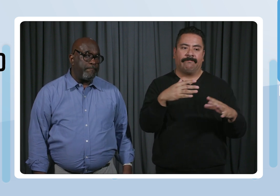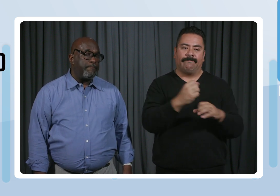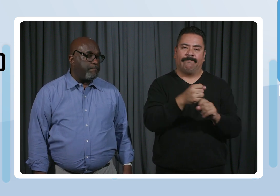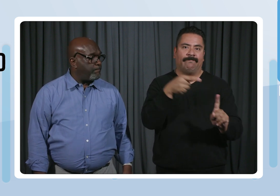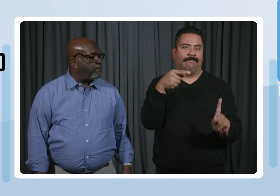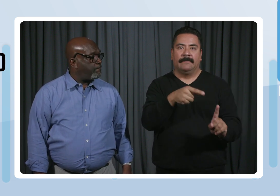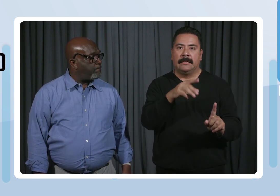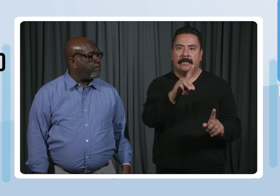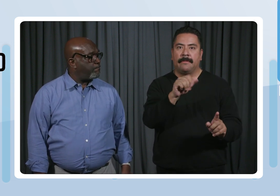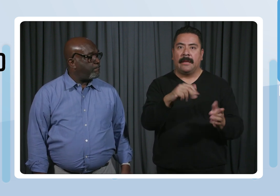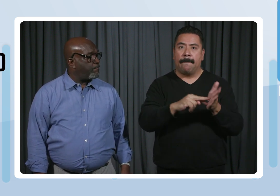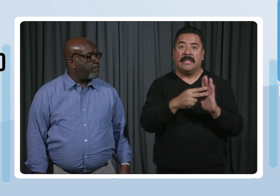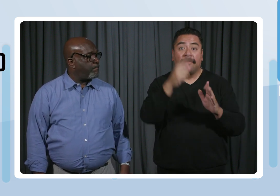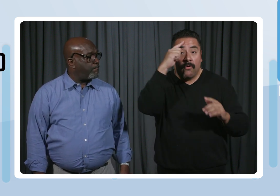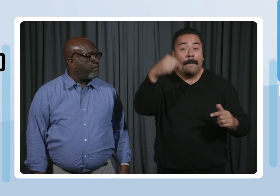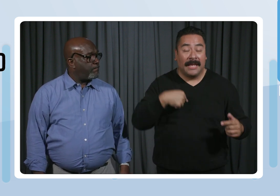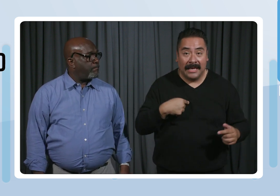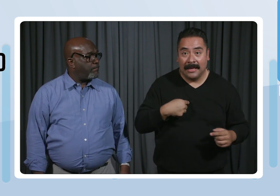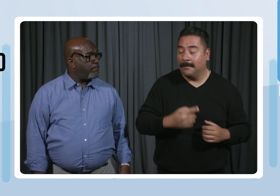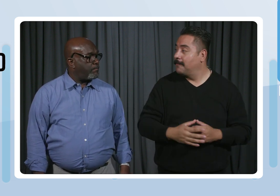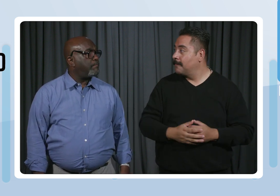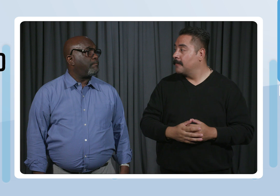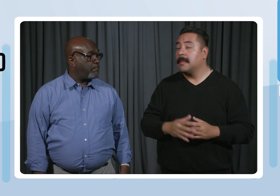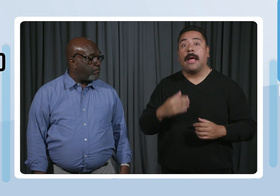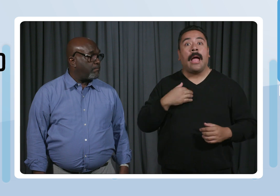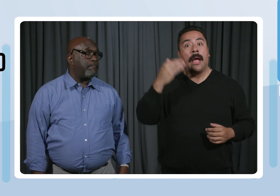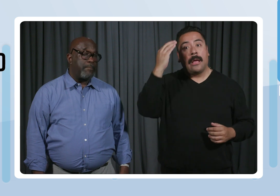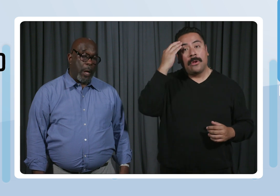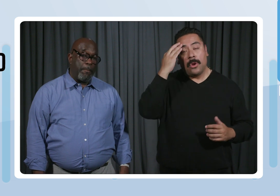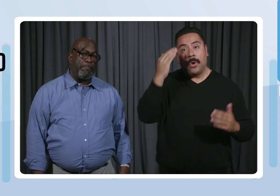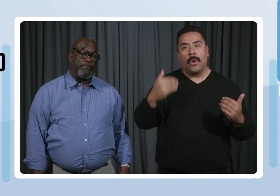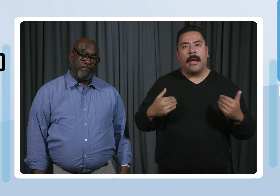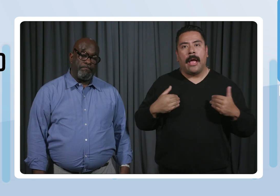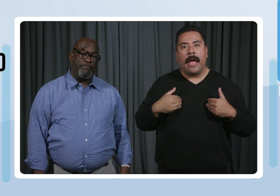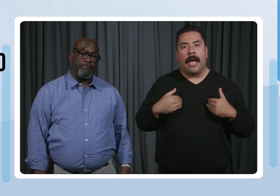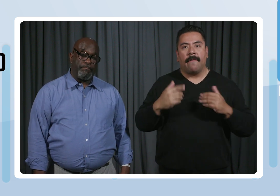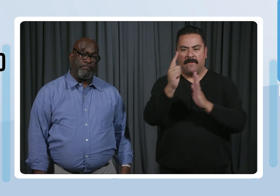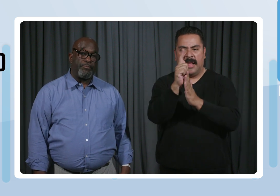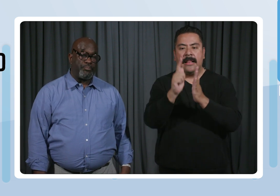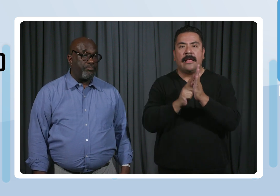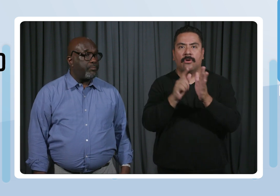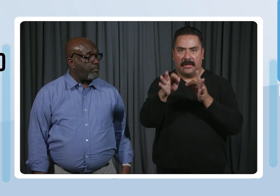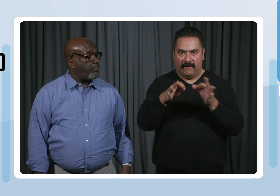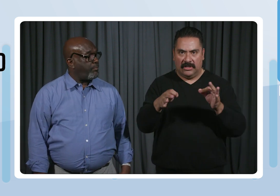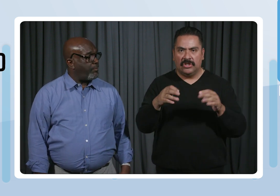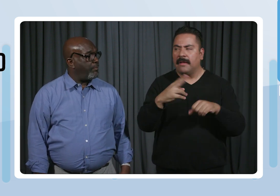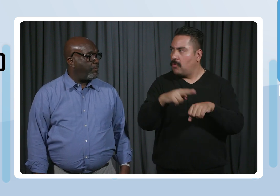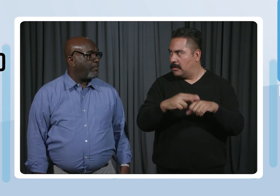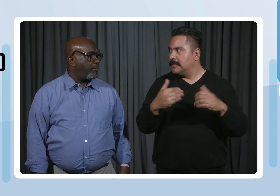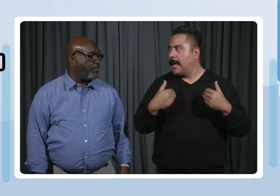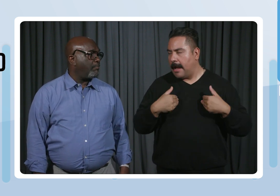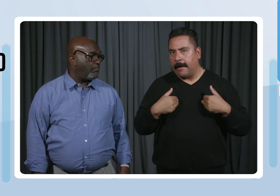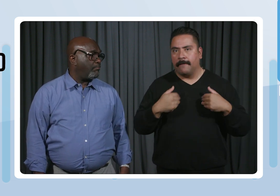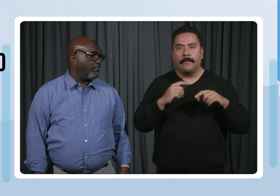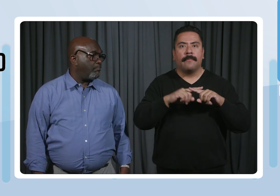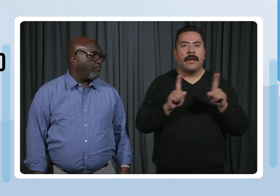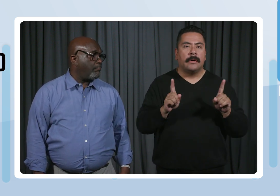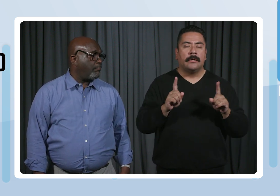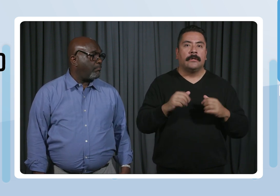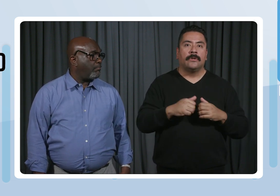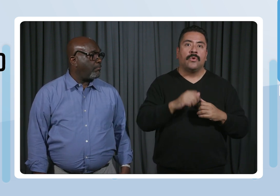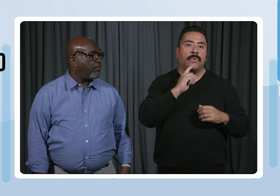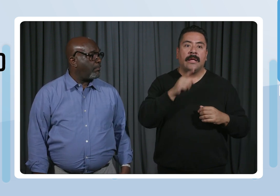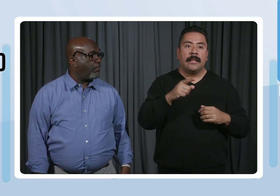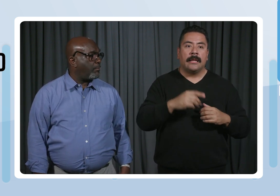what disability means to me. I know that there is a legal definition, of course, but at the end of